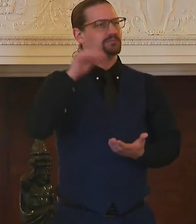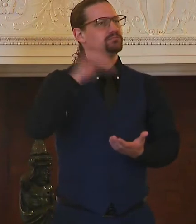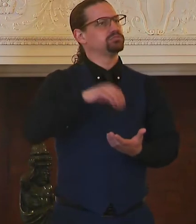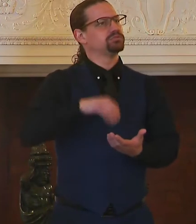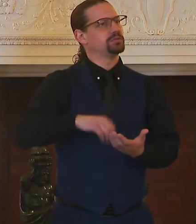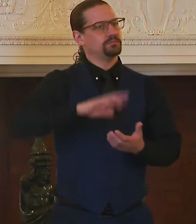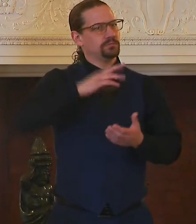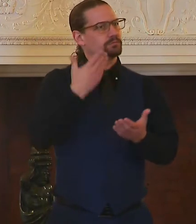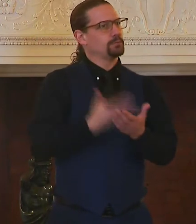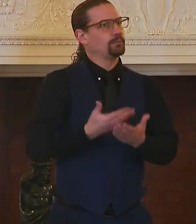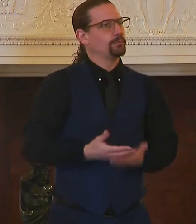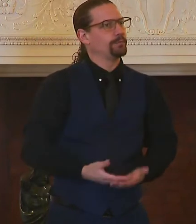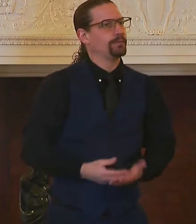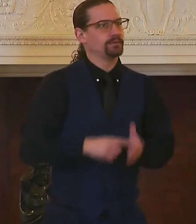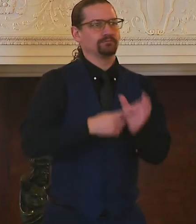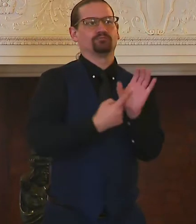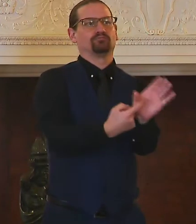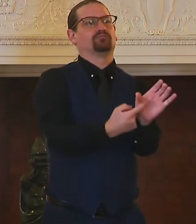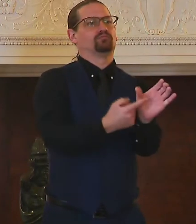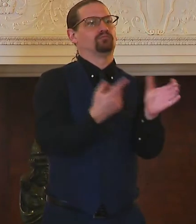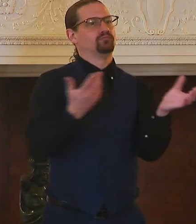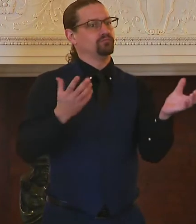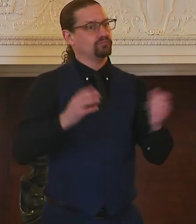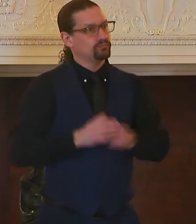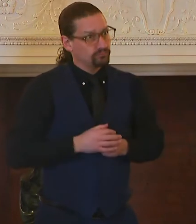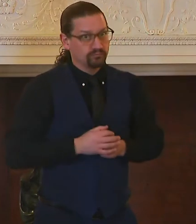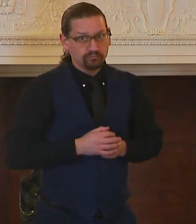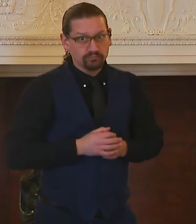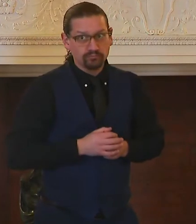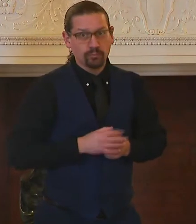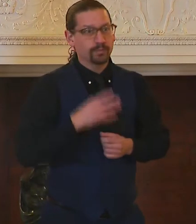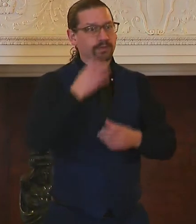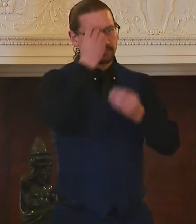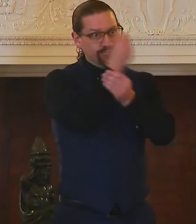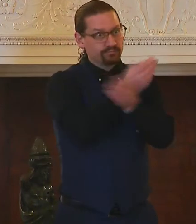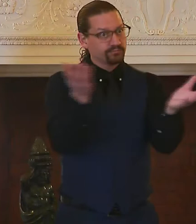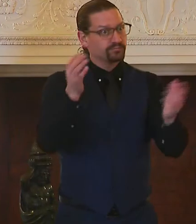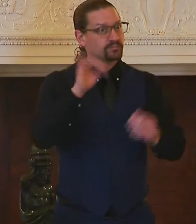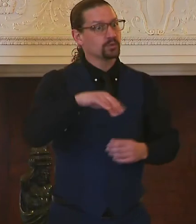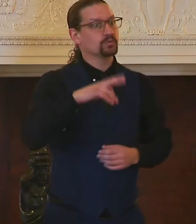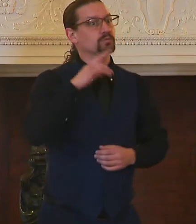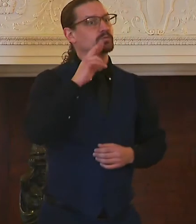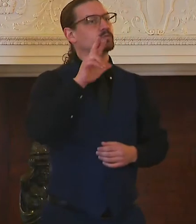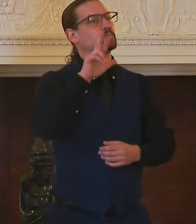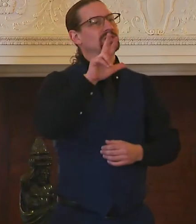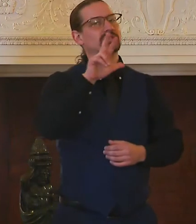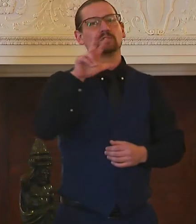about 32,000 downloads of the app already here in the state of Rhode Island.